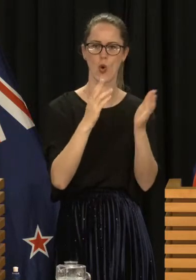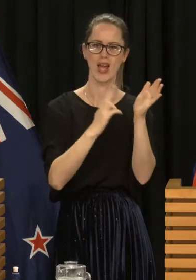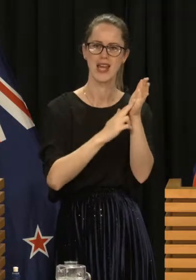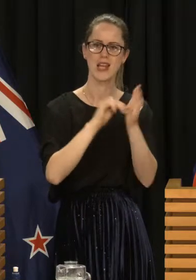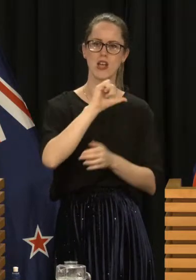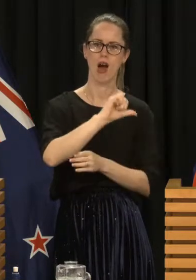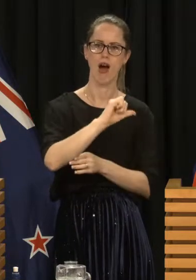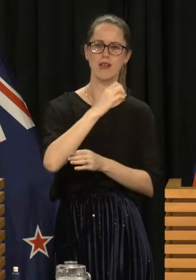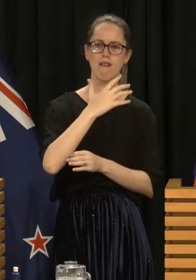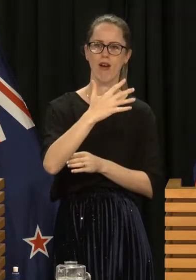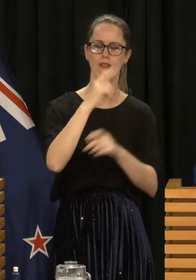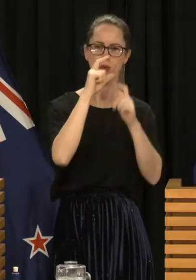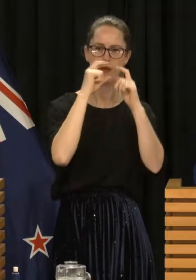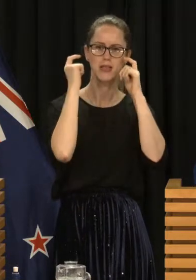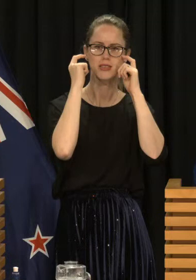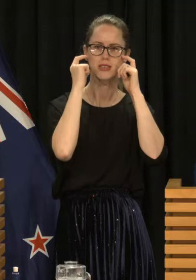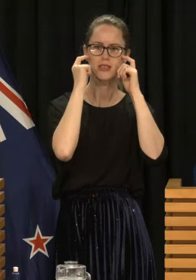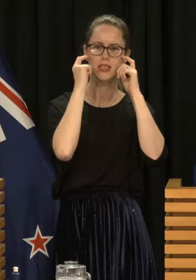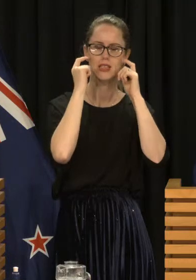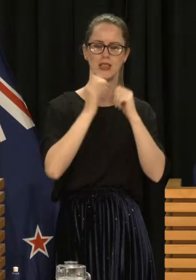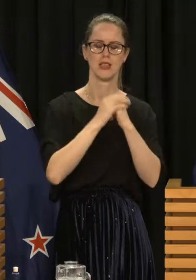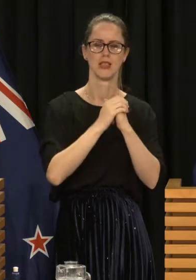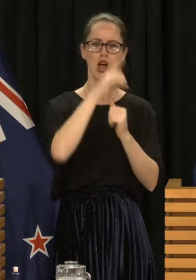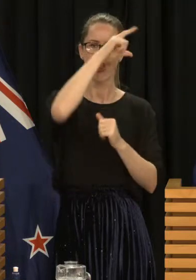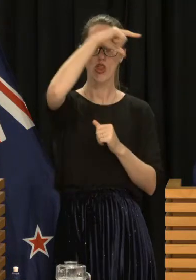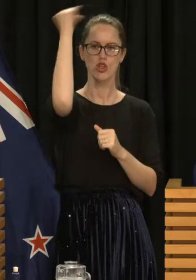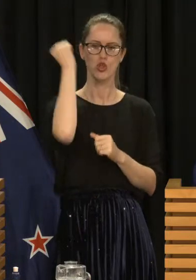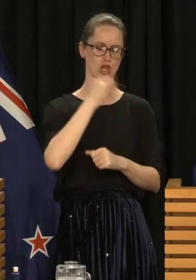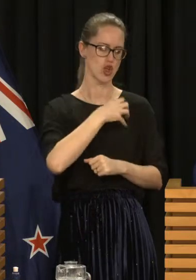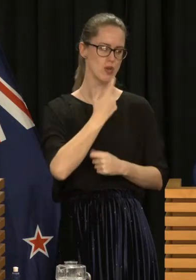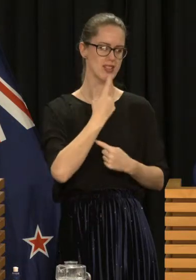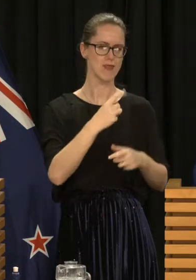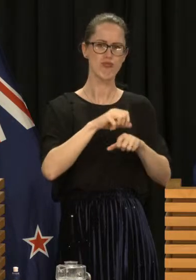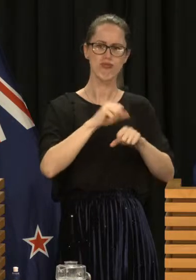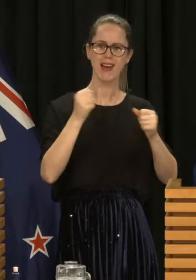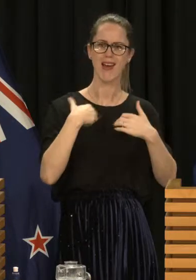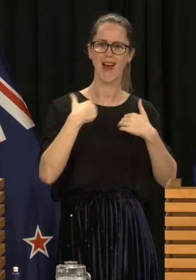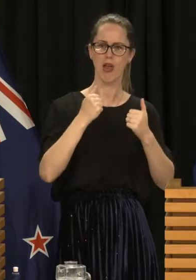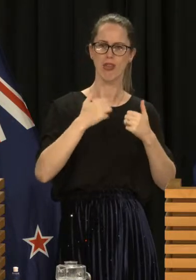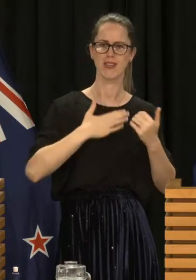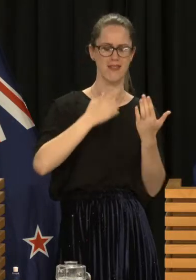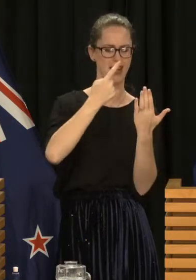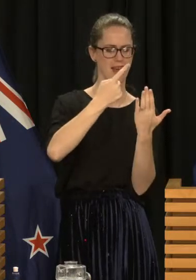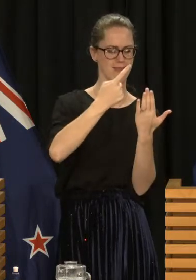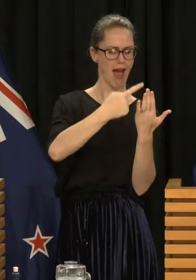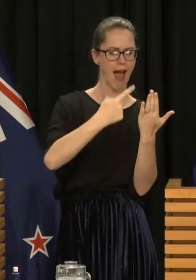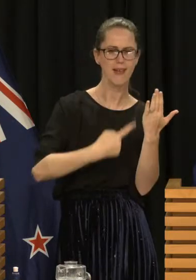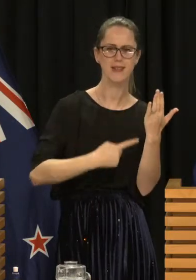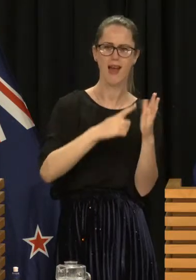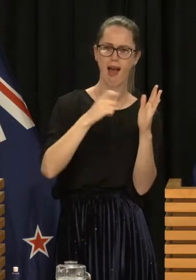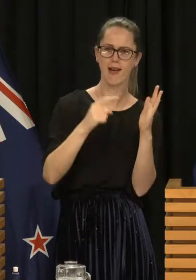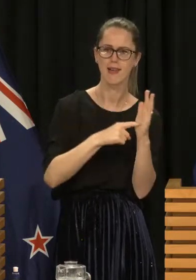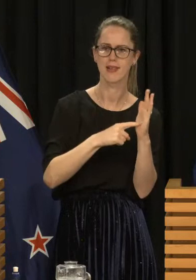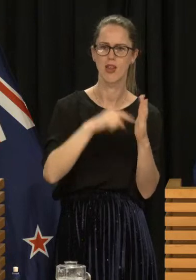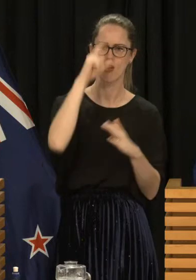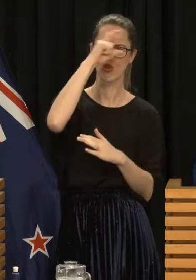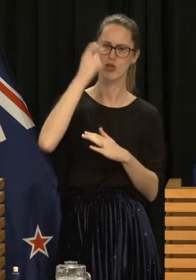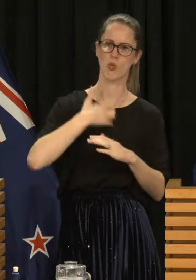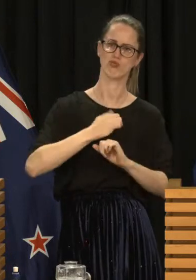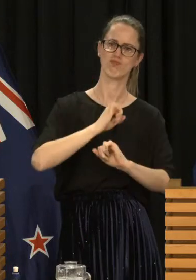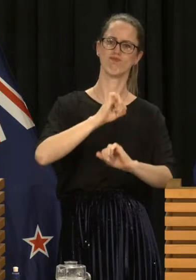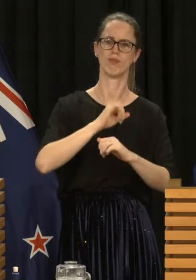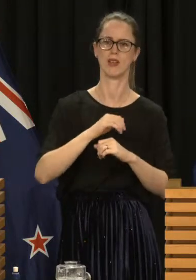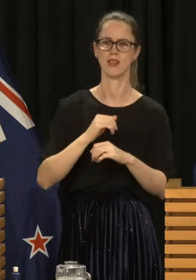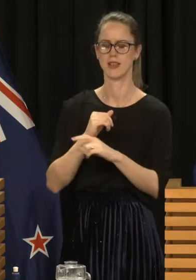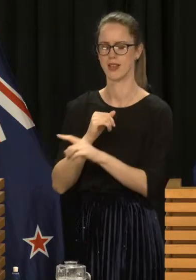N95 masks. The Nurses Union says it is a breach of the Health and Safety Act and nurses are considering taking action. What is your reaction to that? So I have